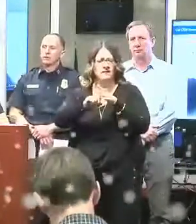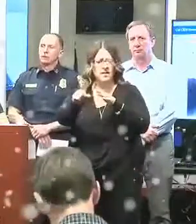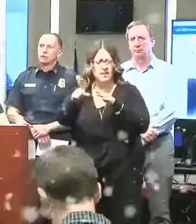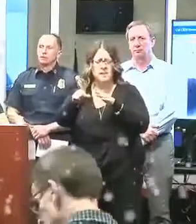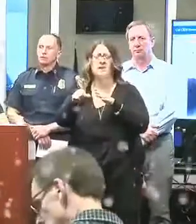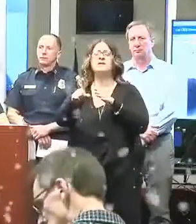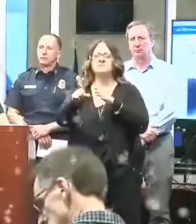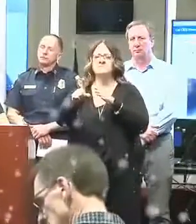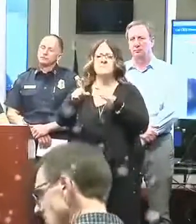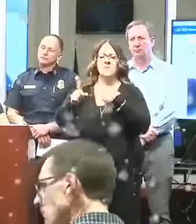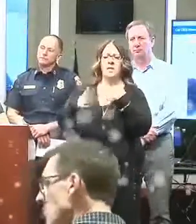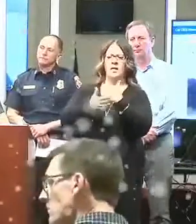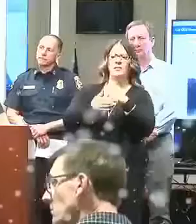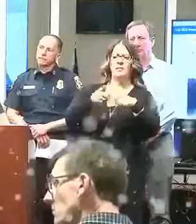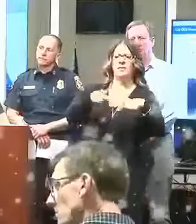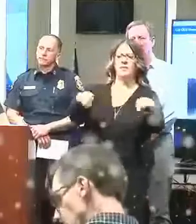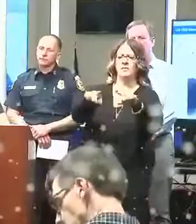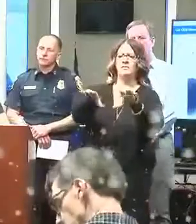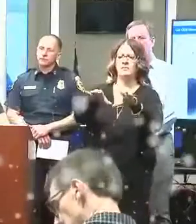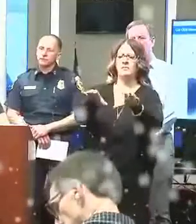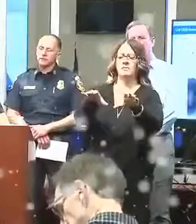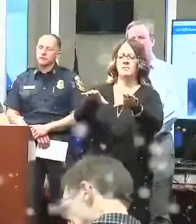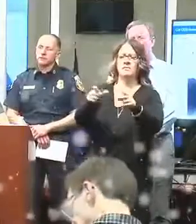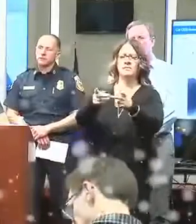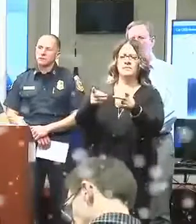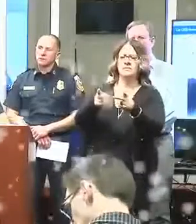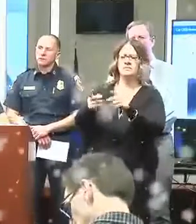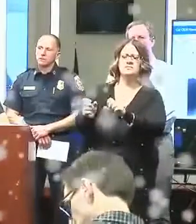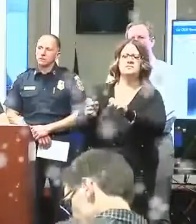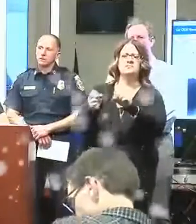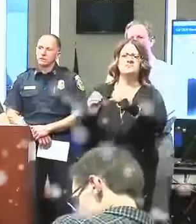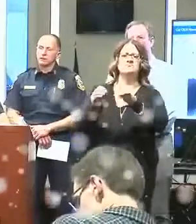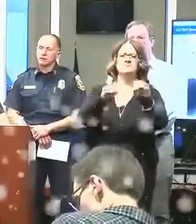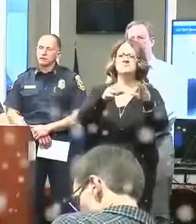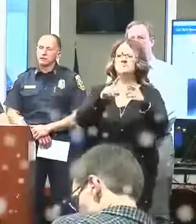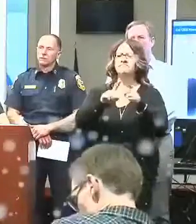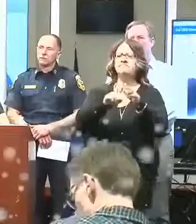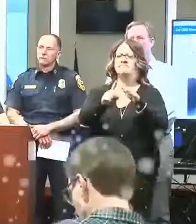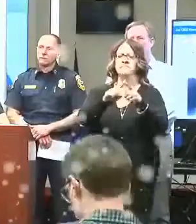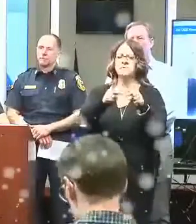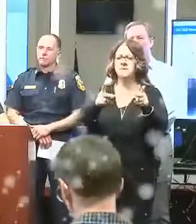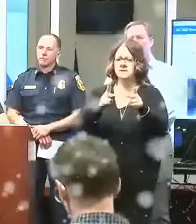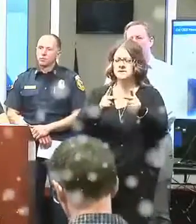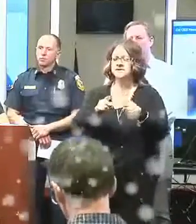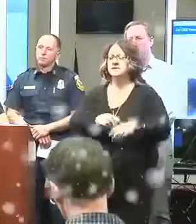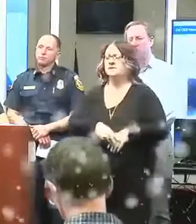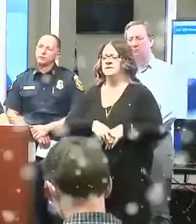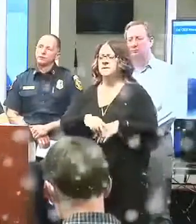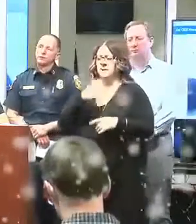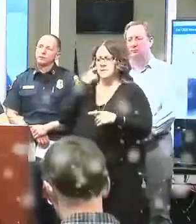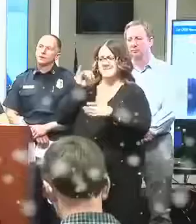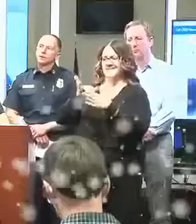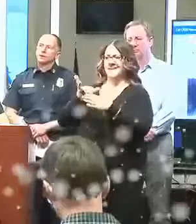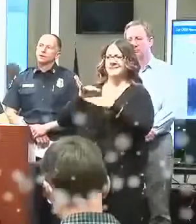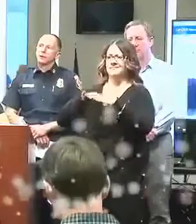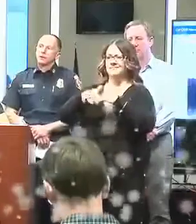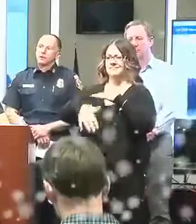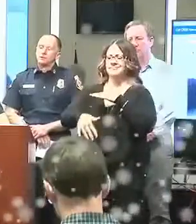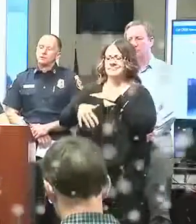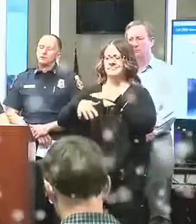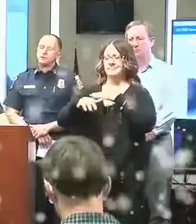potential conditions in the emergency spillway. The governor has been closely following all of this and has